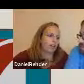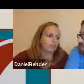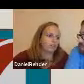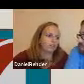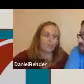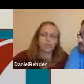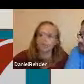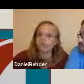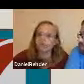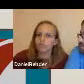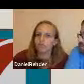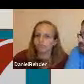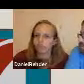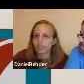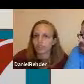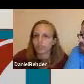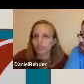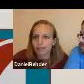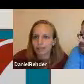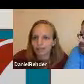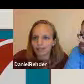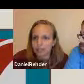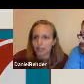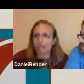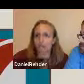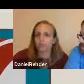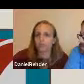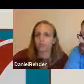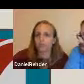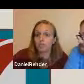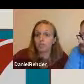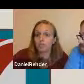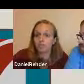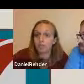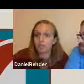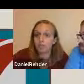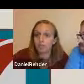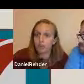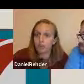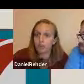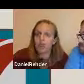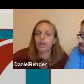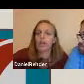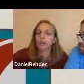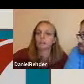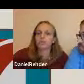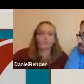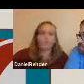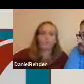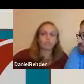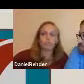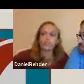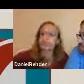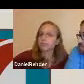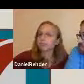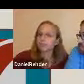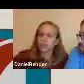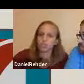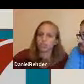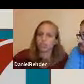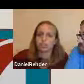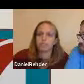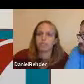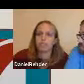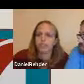and we, especially Dan, hadn't seen sign language before, and so he wanted to be able to talk with them. And so he just learned as much